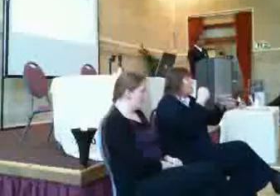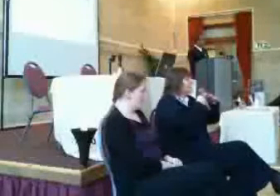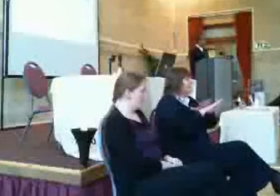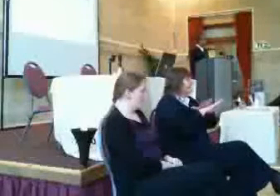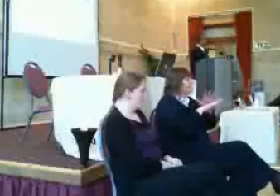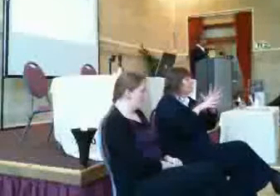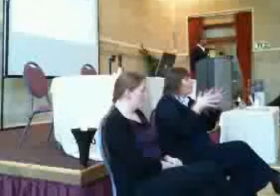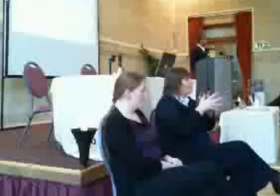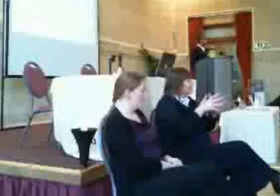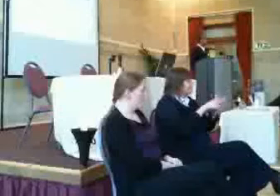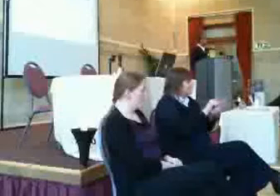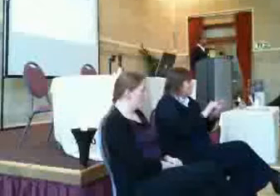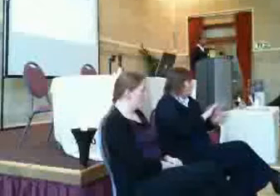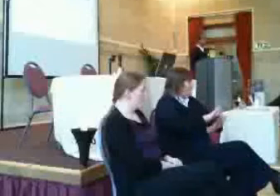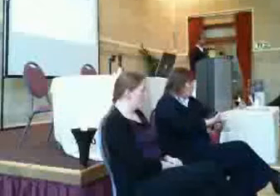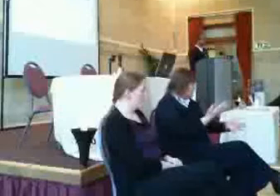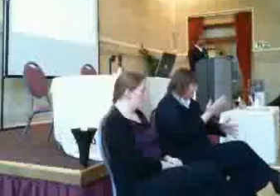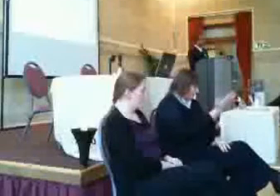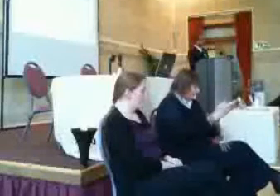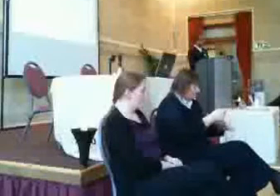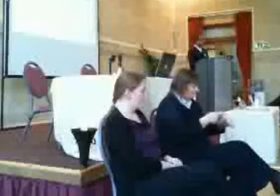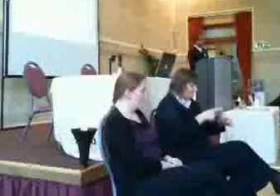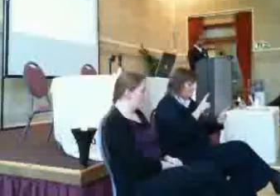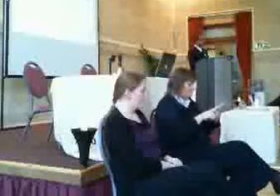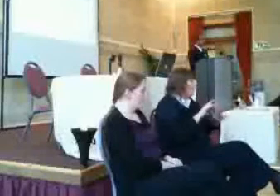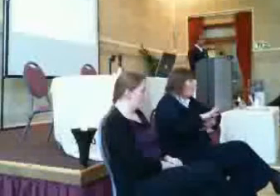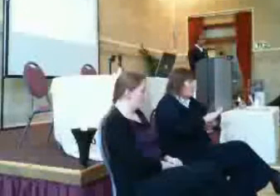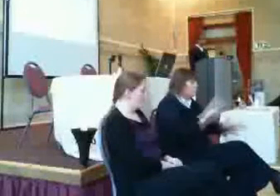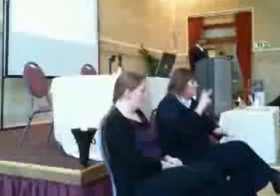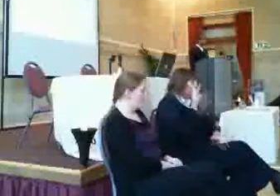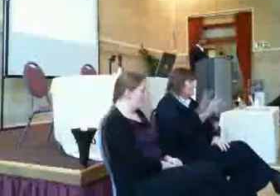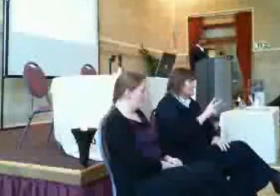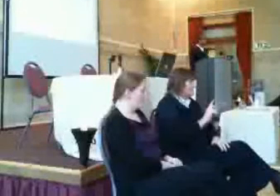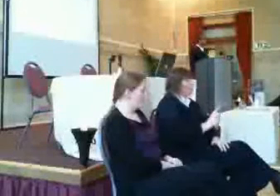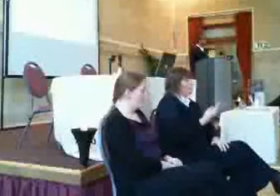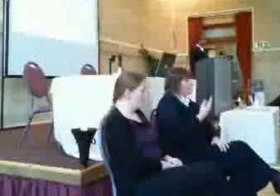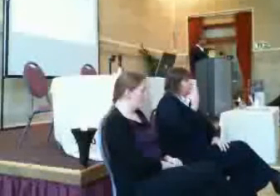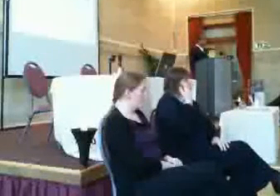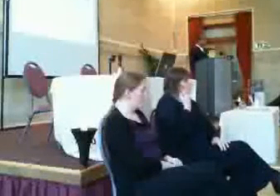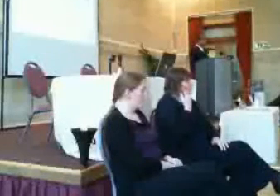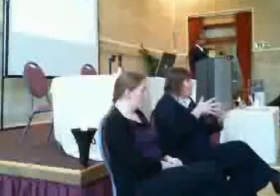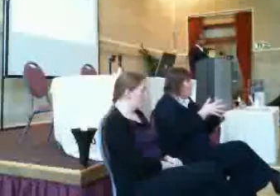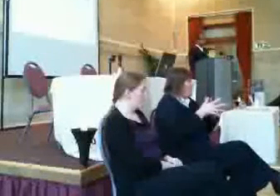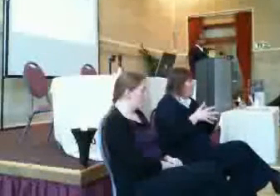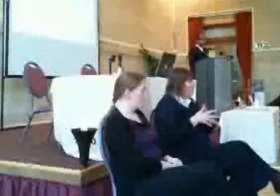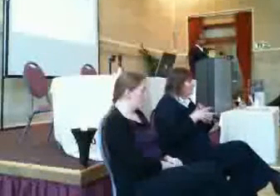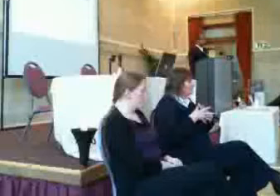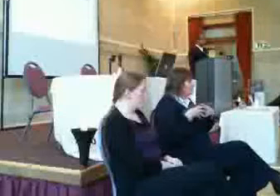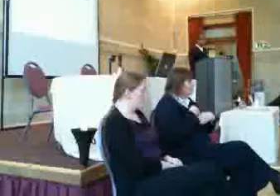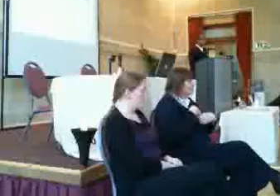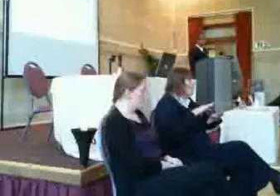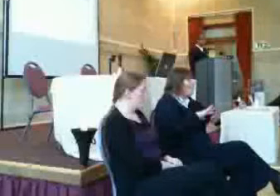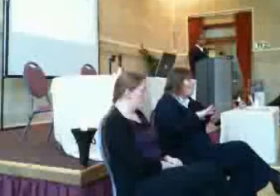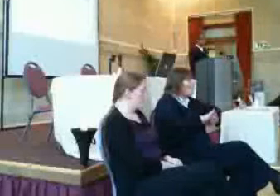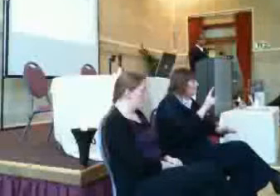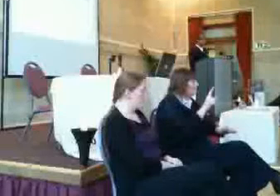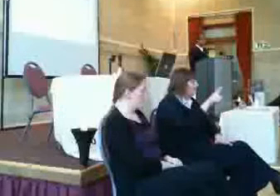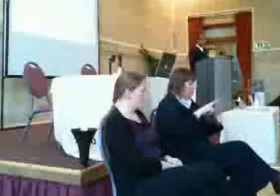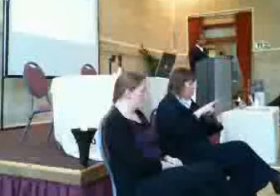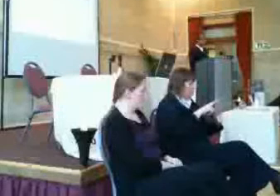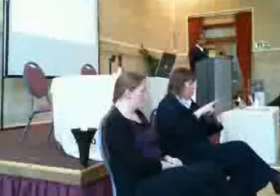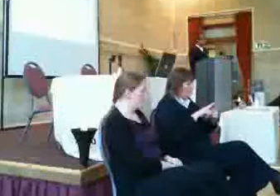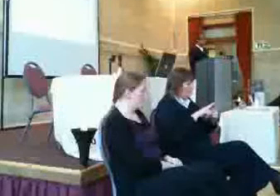We probably wouldn't have seen the first black American president. It's very unlikely that I would be here